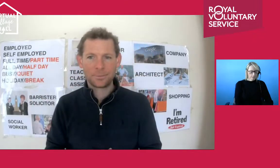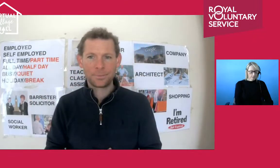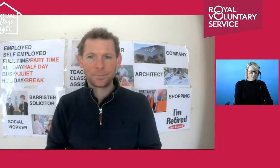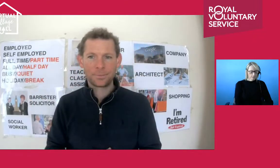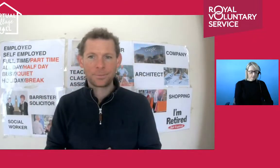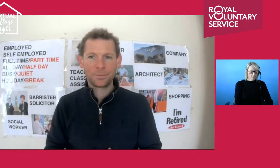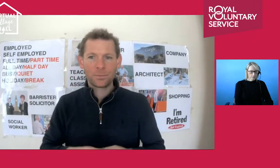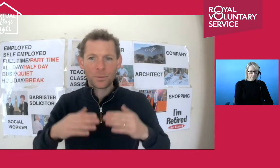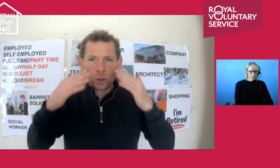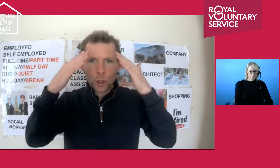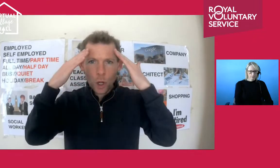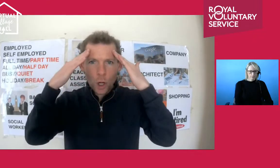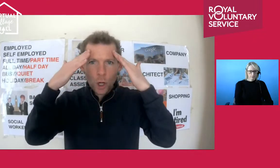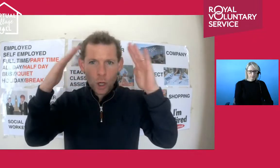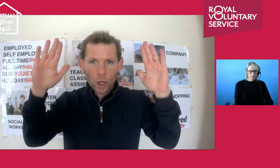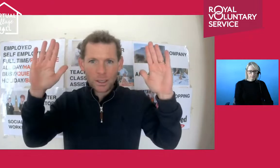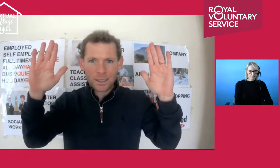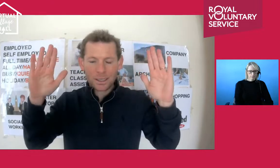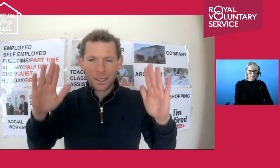Holiday.